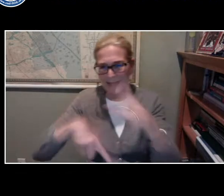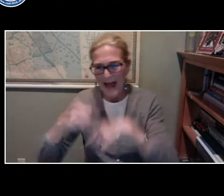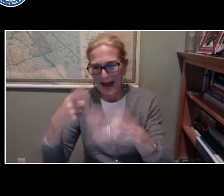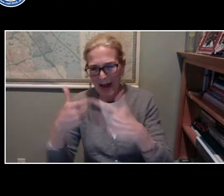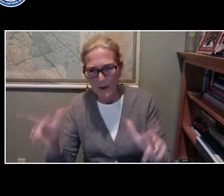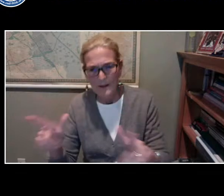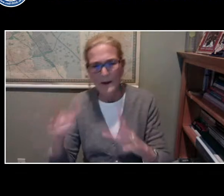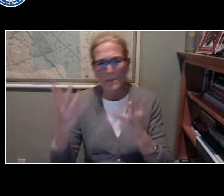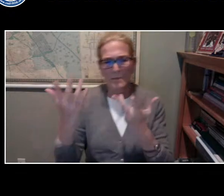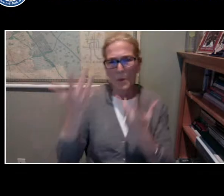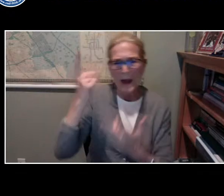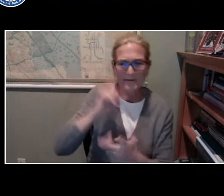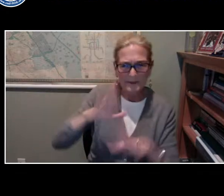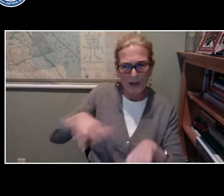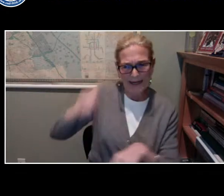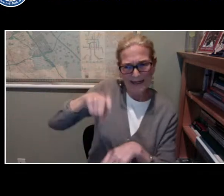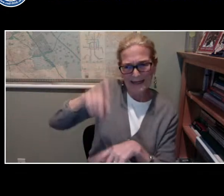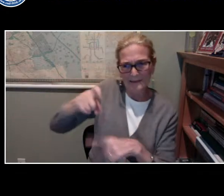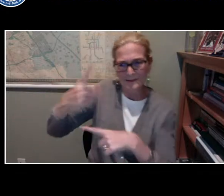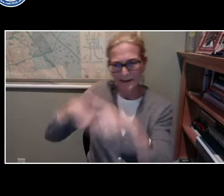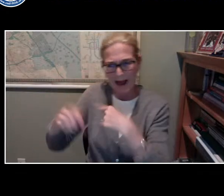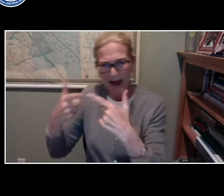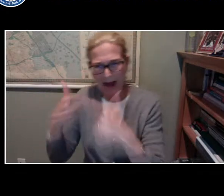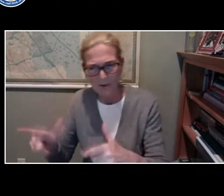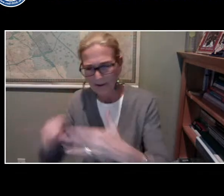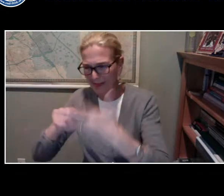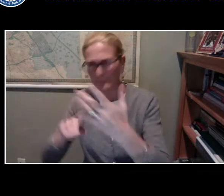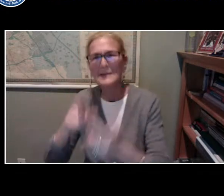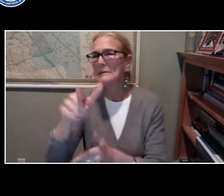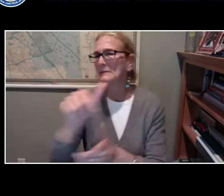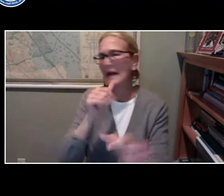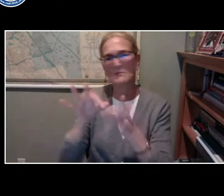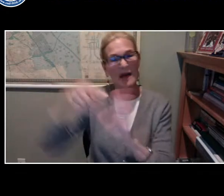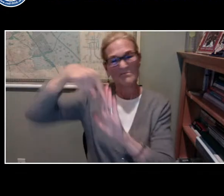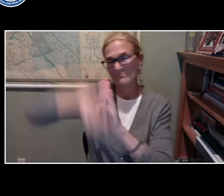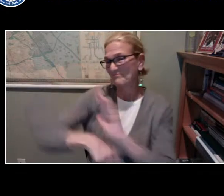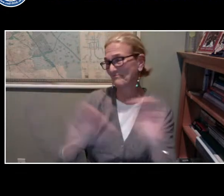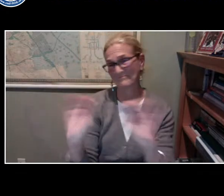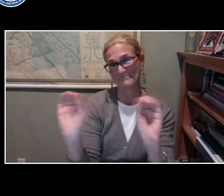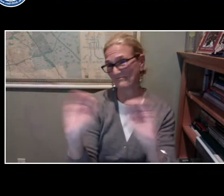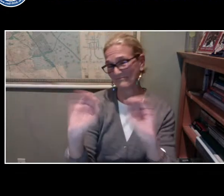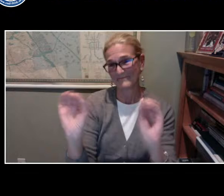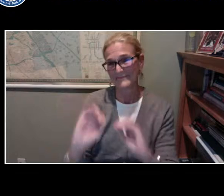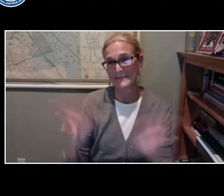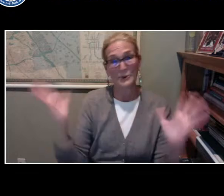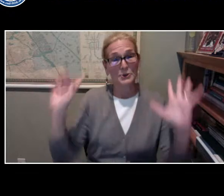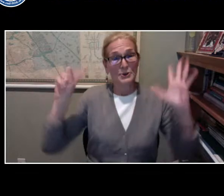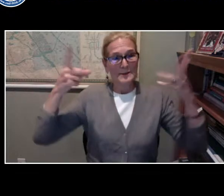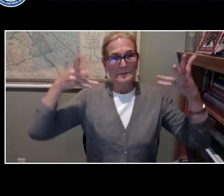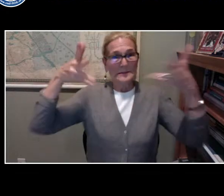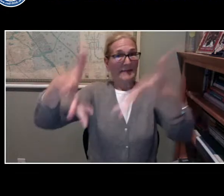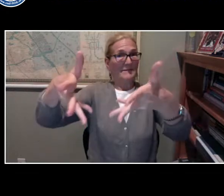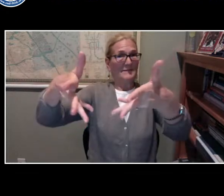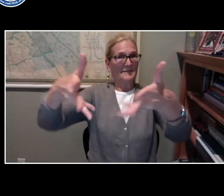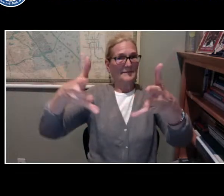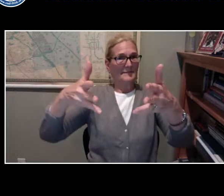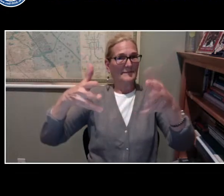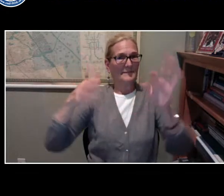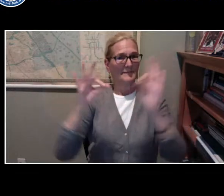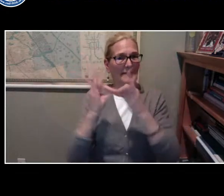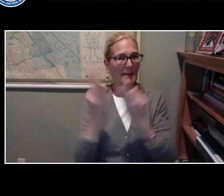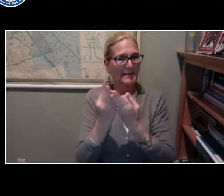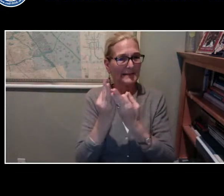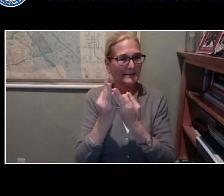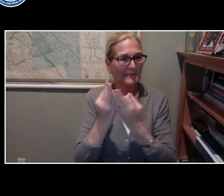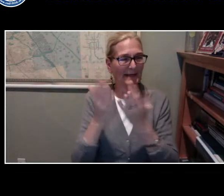But this doesn't differentiate between spoken language and sign language and the need to have an accessible